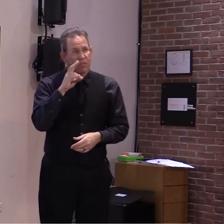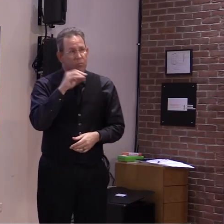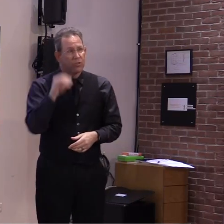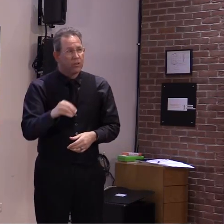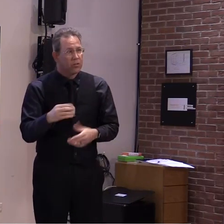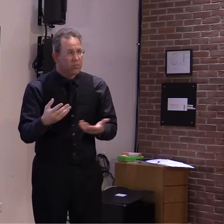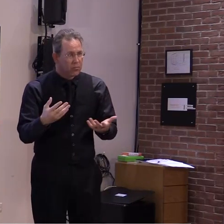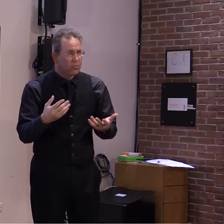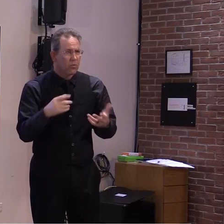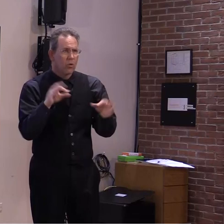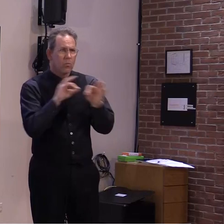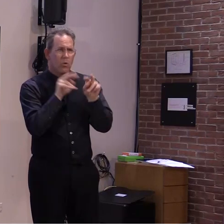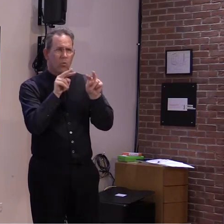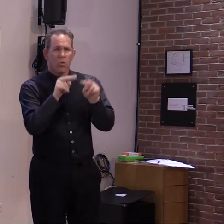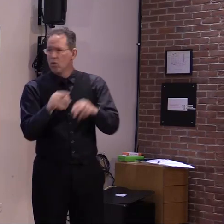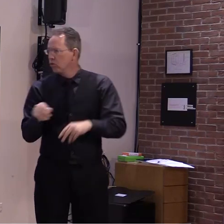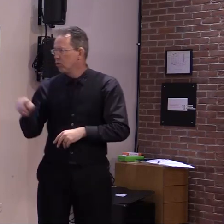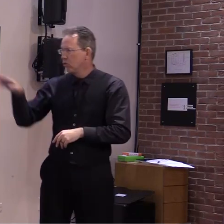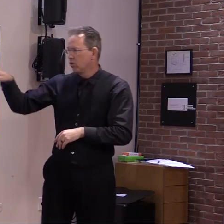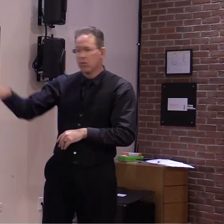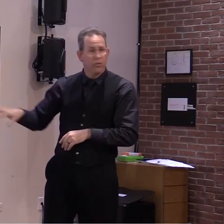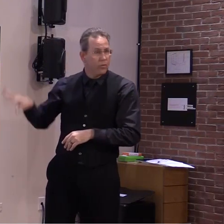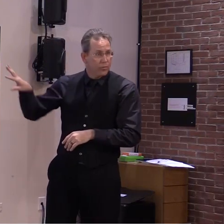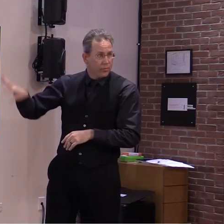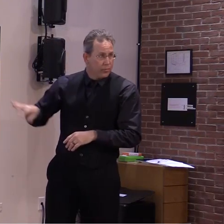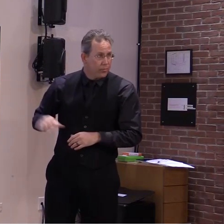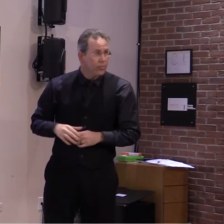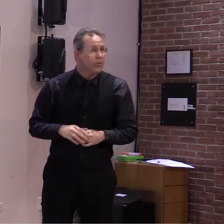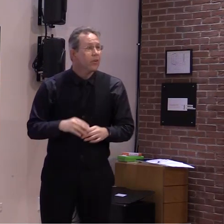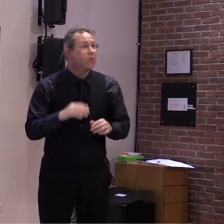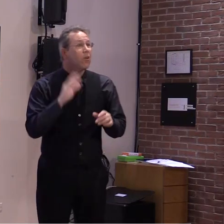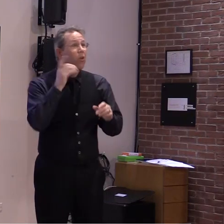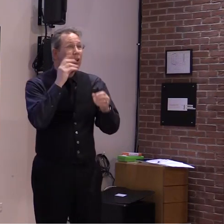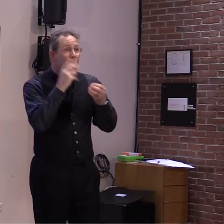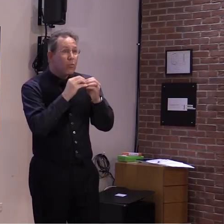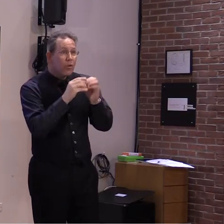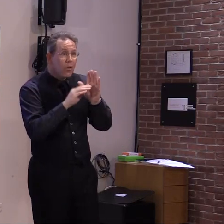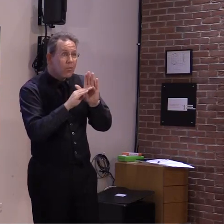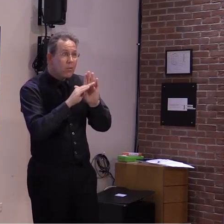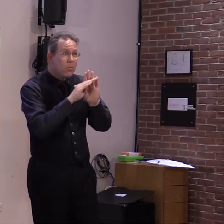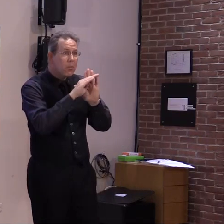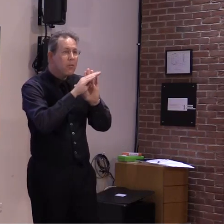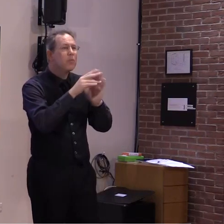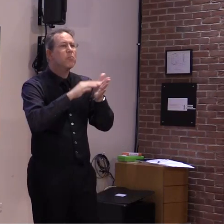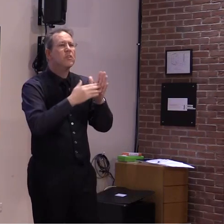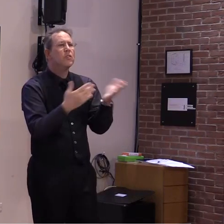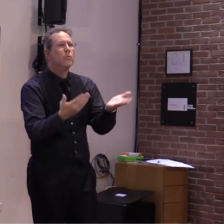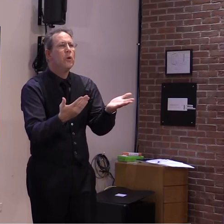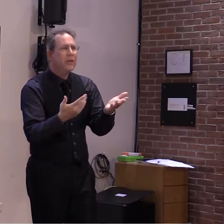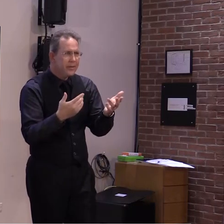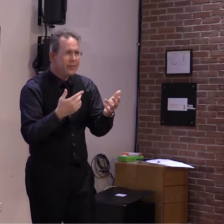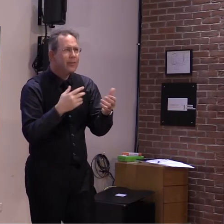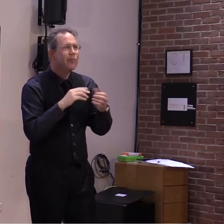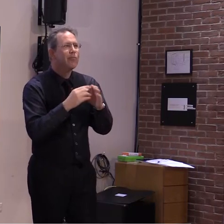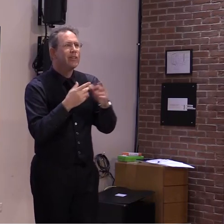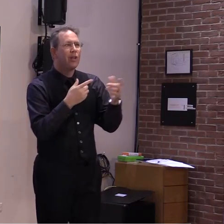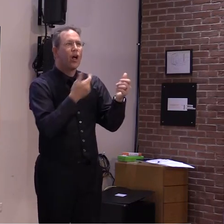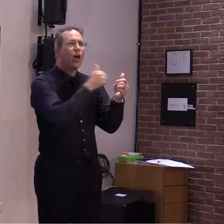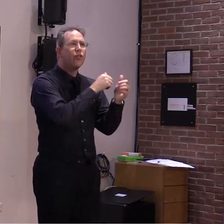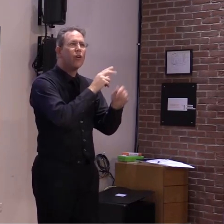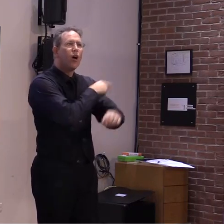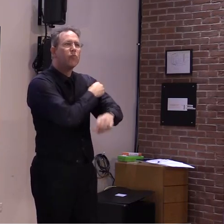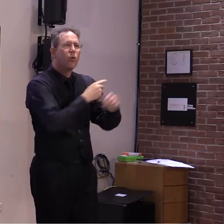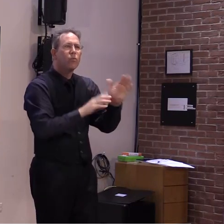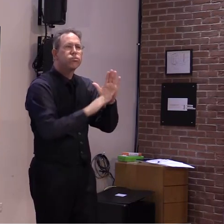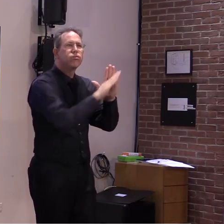in the weeks to come, since in the past, a rise in cases would usually precede a rise in hospitalizations and a rise in